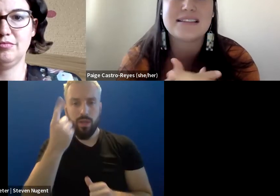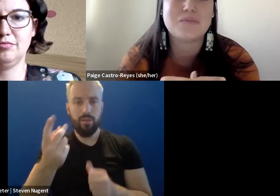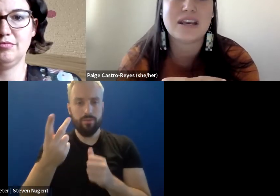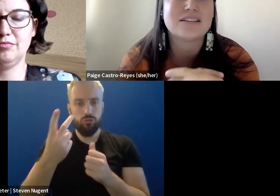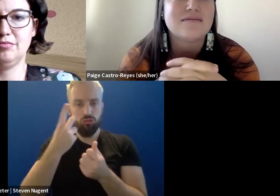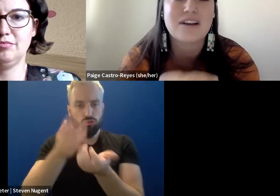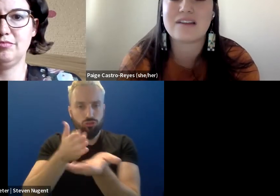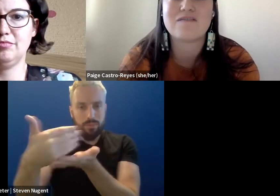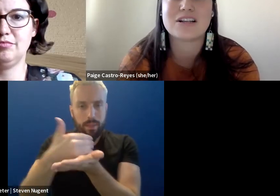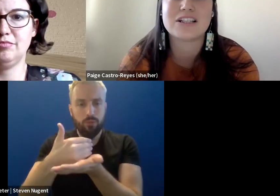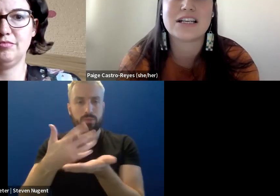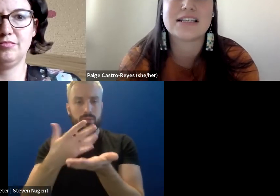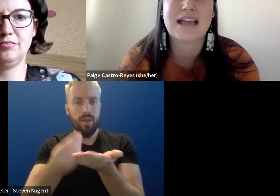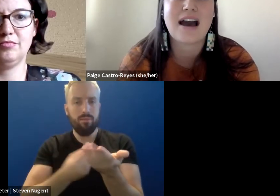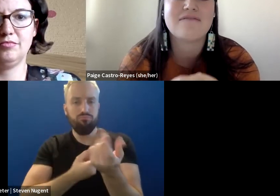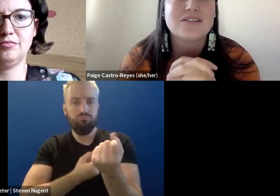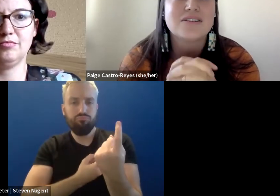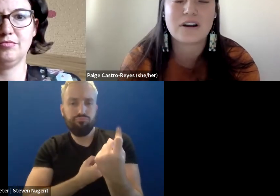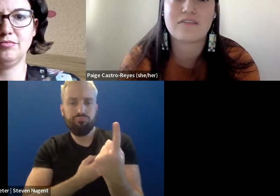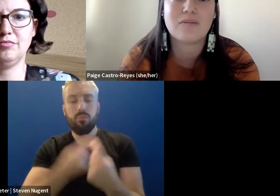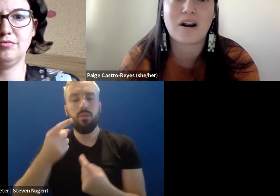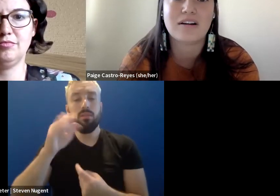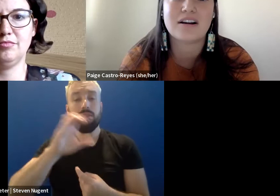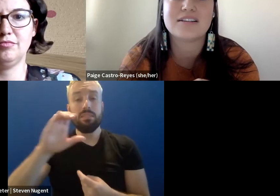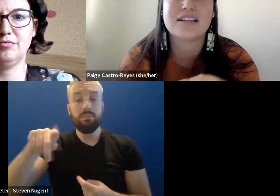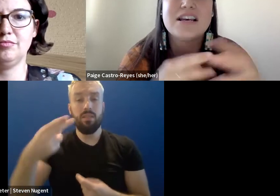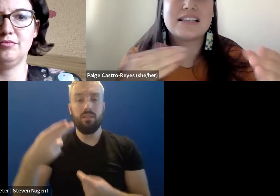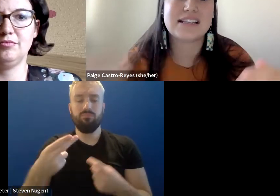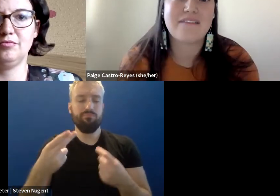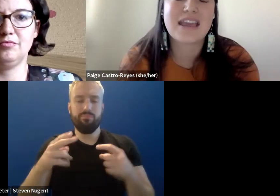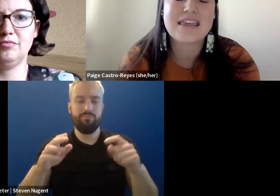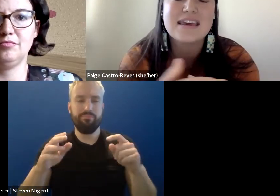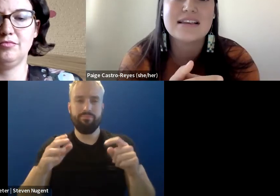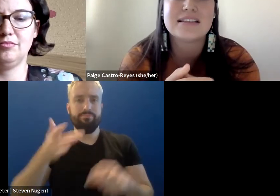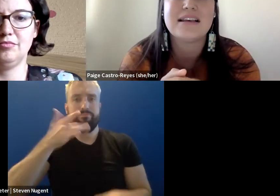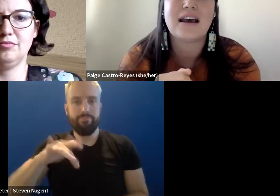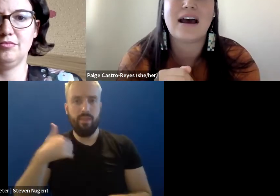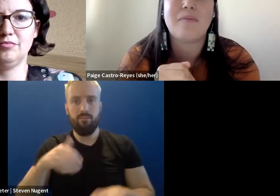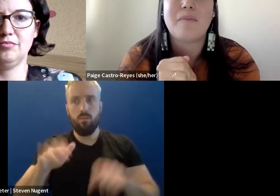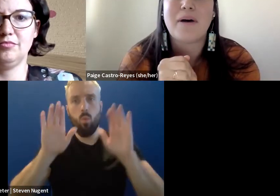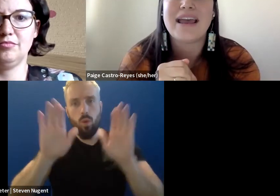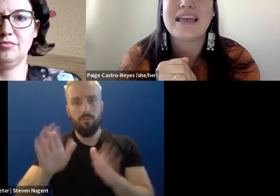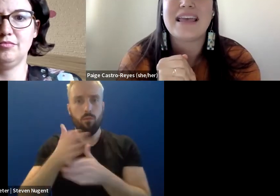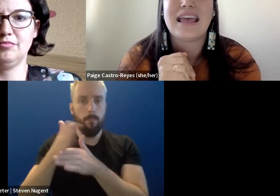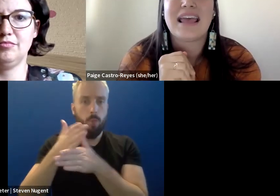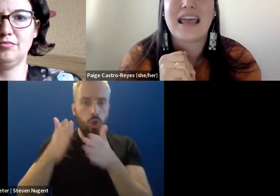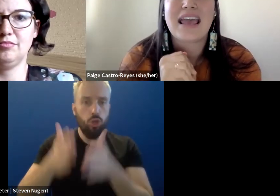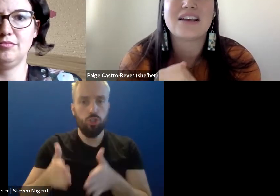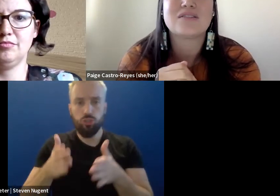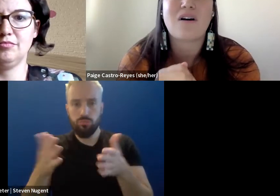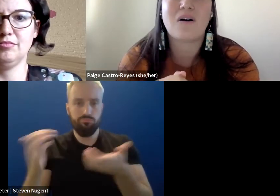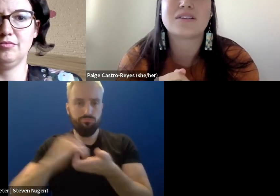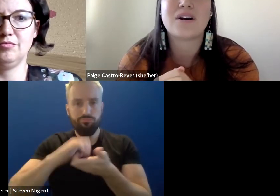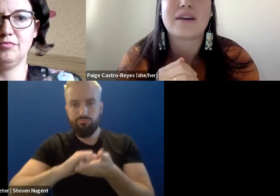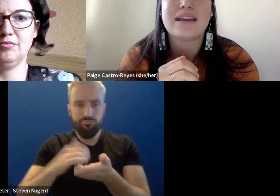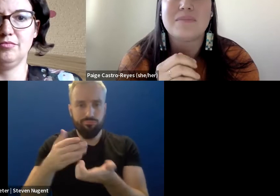again, CCPH is very fortunate to have such wonderful partners to navigate this. But it